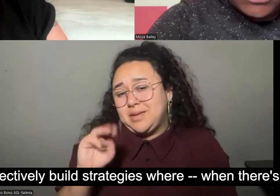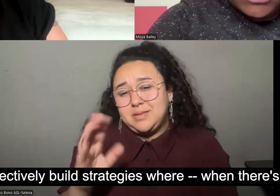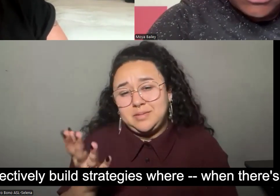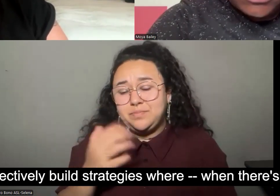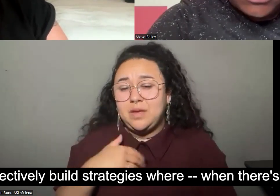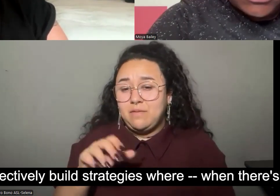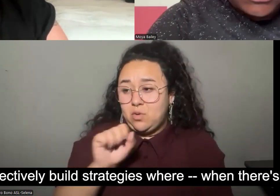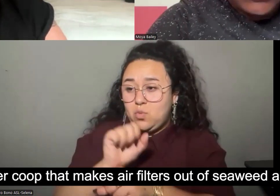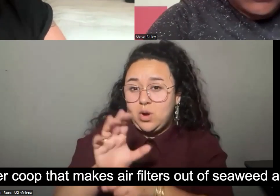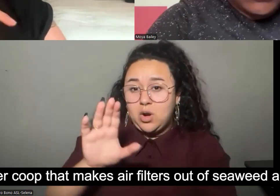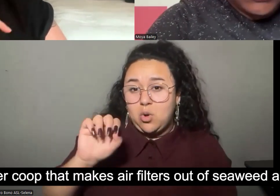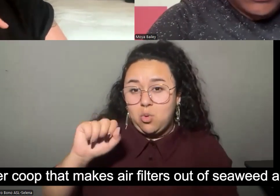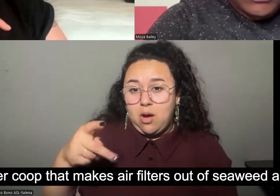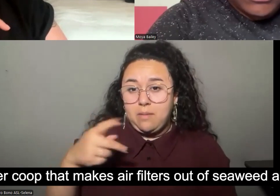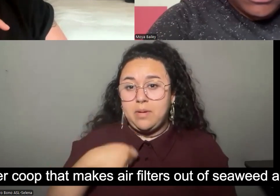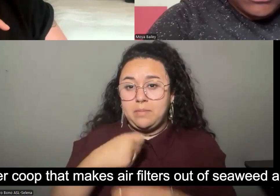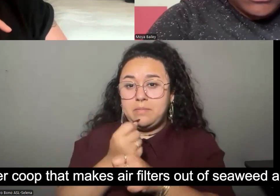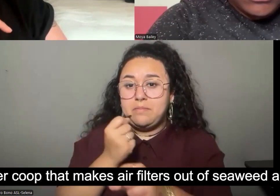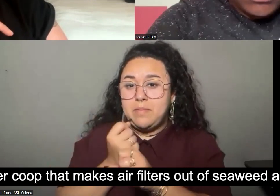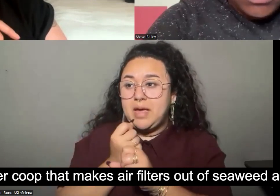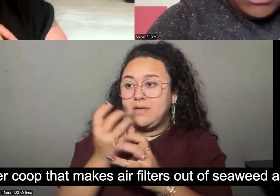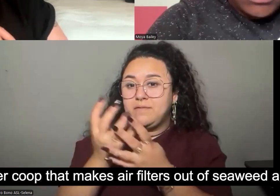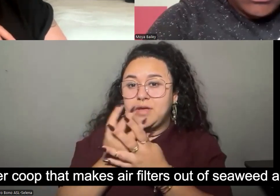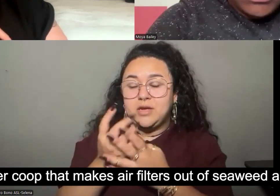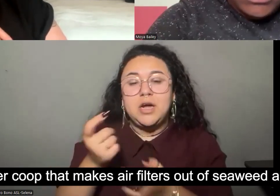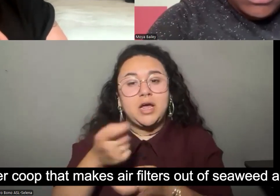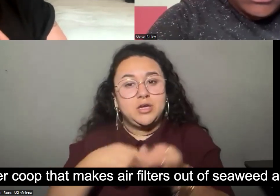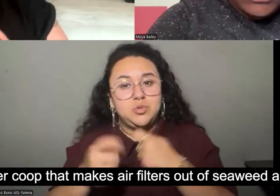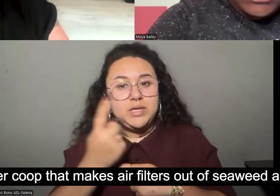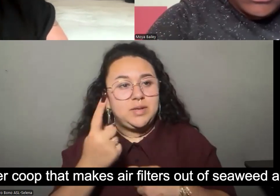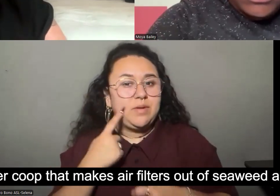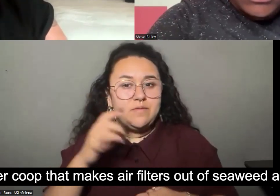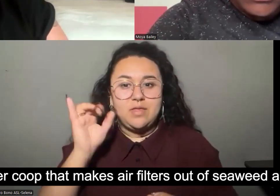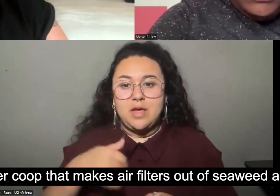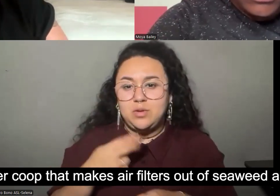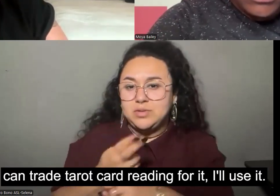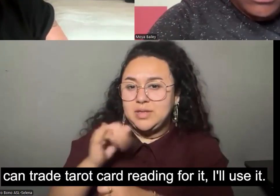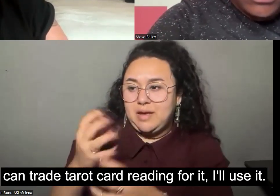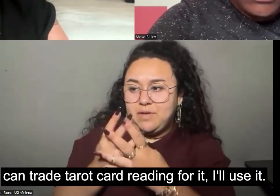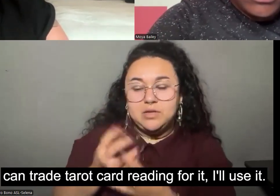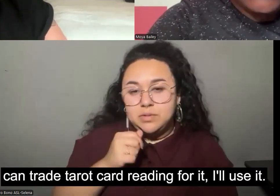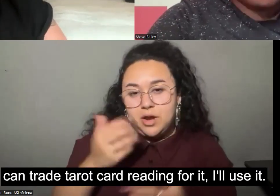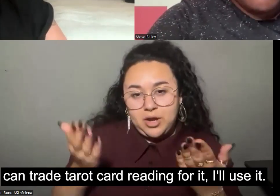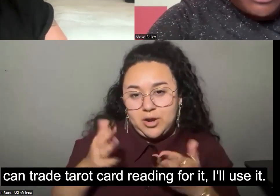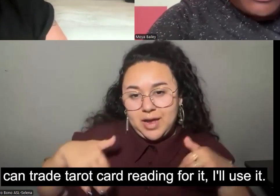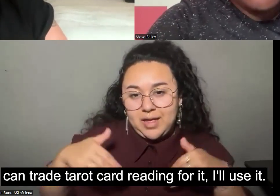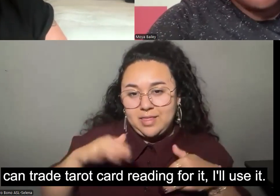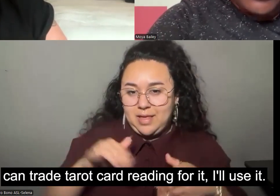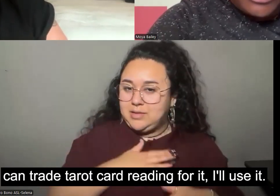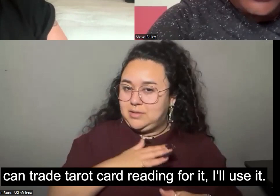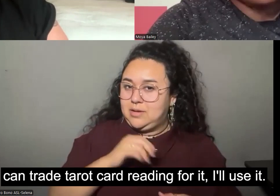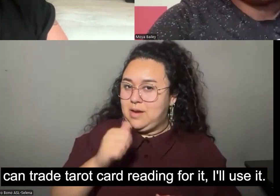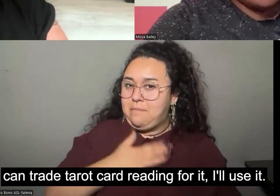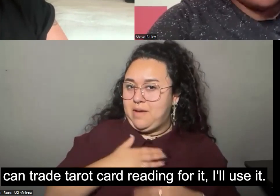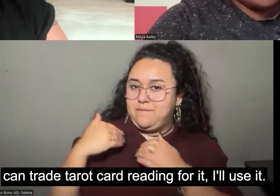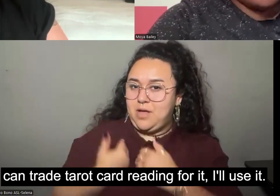out of seaweed and I can go trade some lentils or a tarot card reading for it, I will use that filter, but that's not here yet. And that's not my fault.